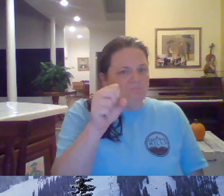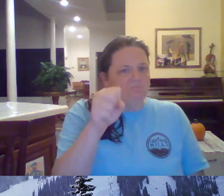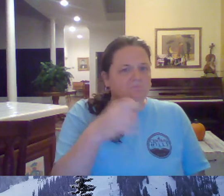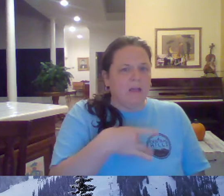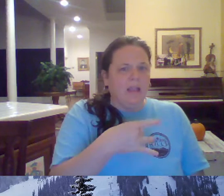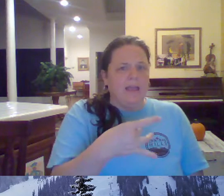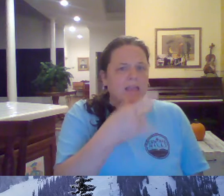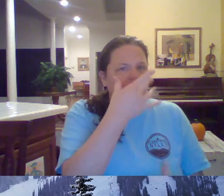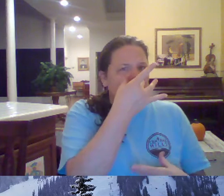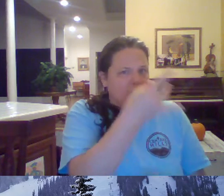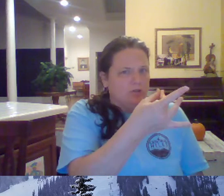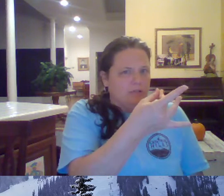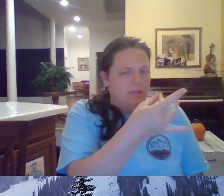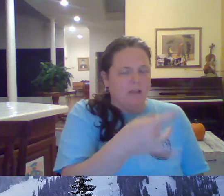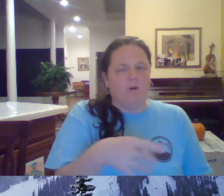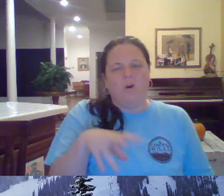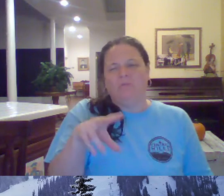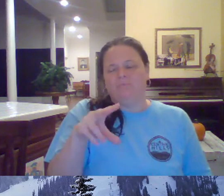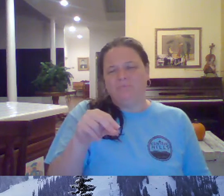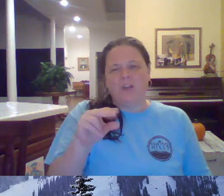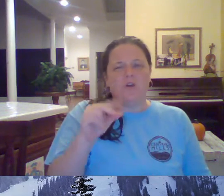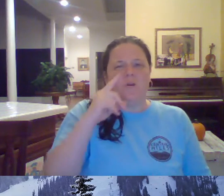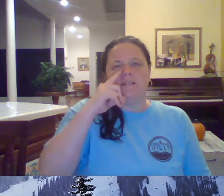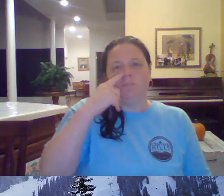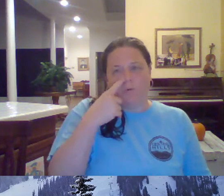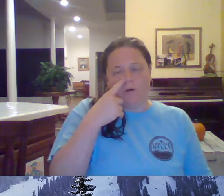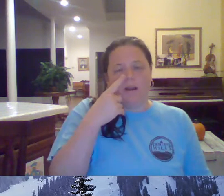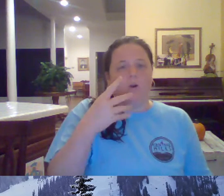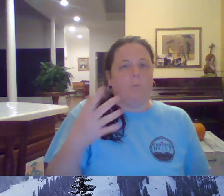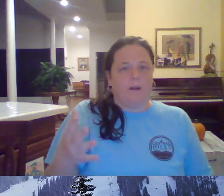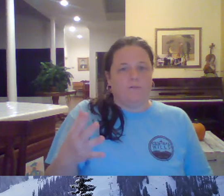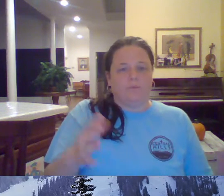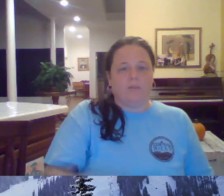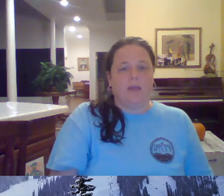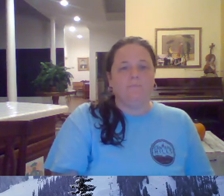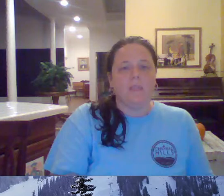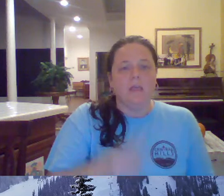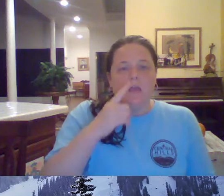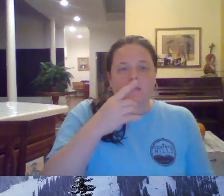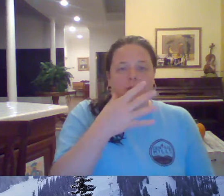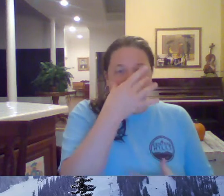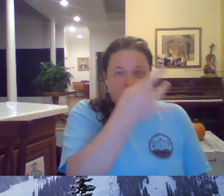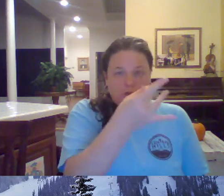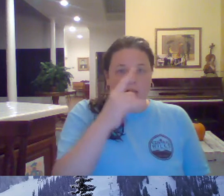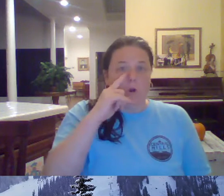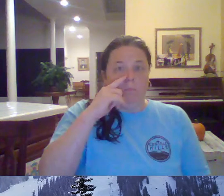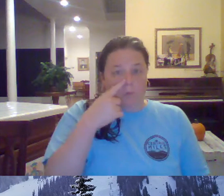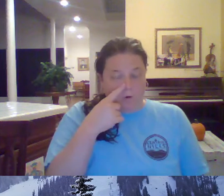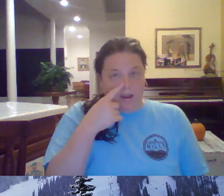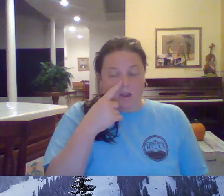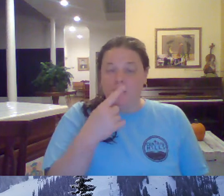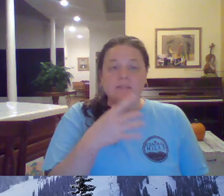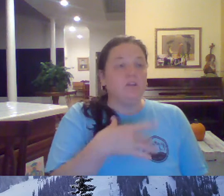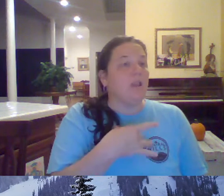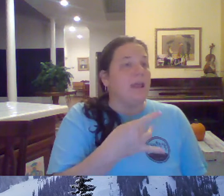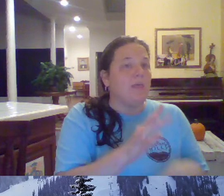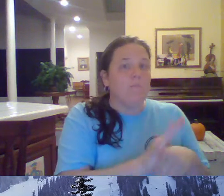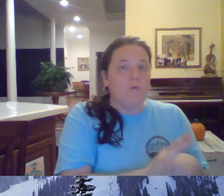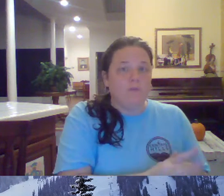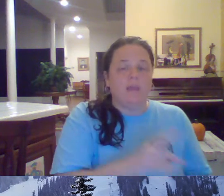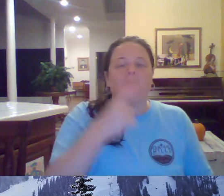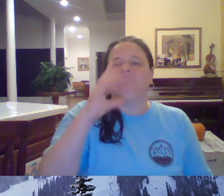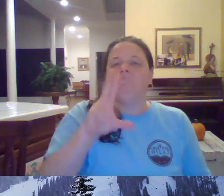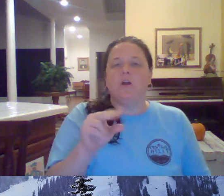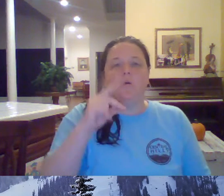Like, I like it. It's interesting. Or, no, it's boring or whatever. Okay? So interesting or boring. You could say, do you like